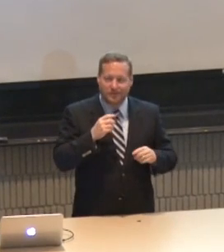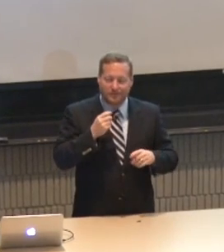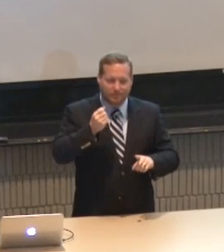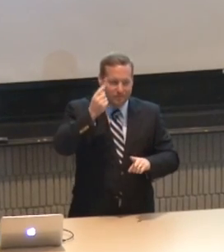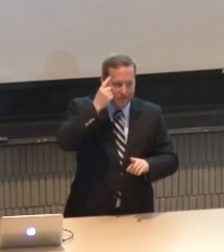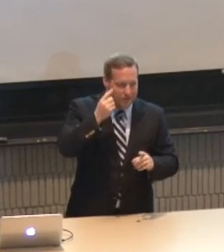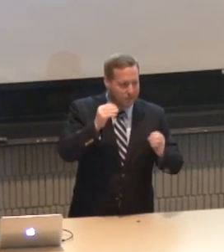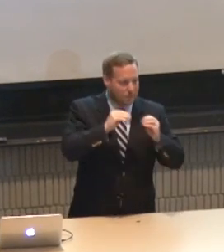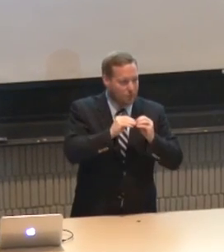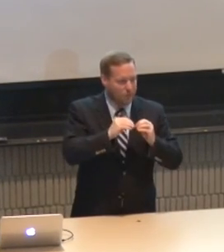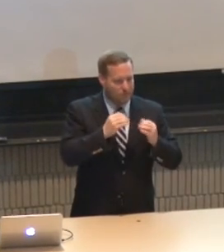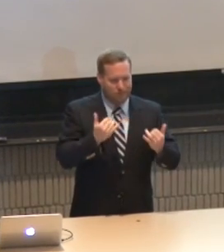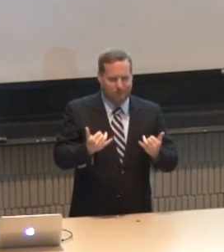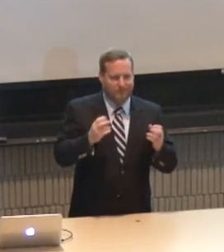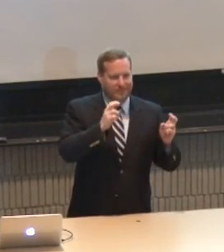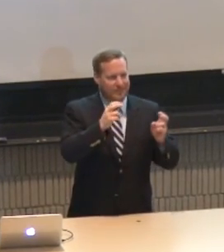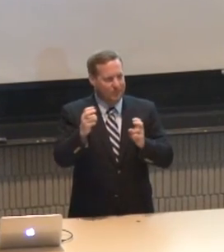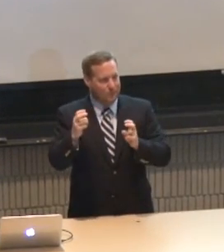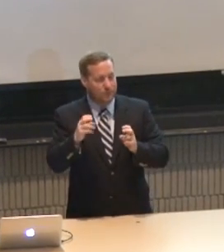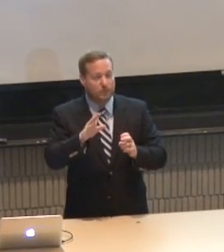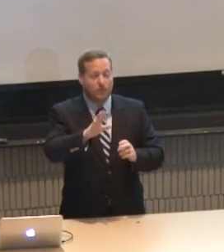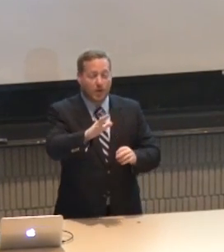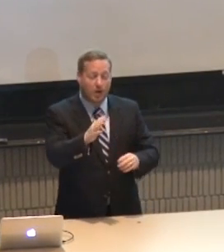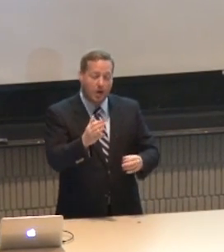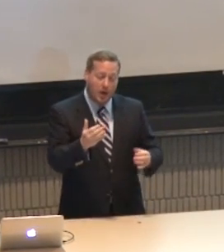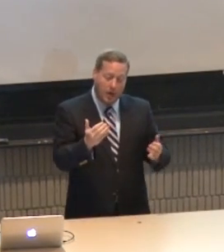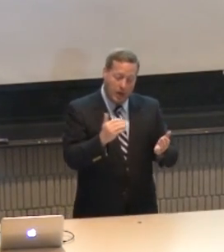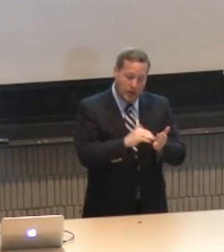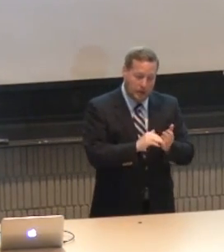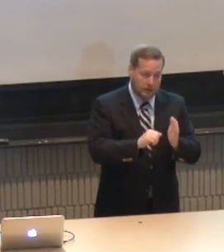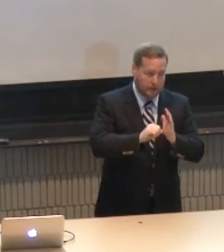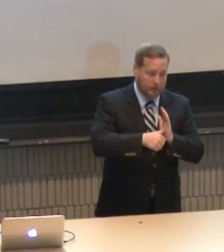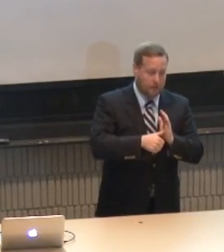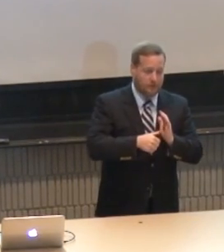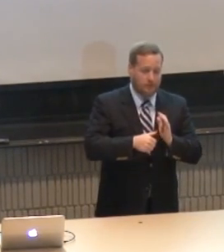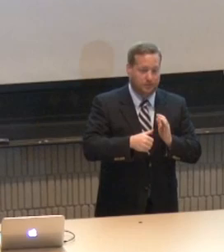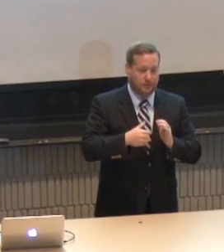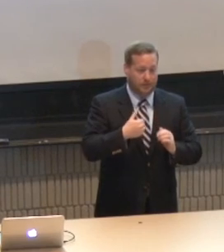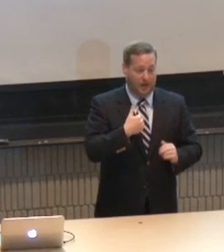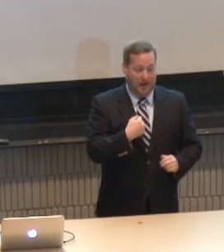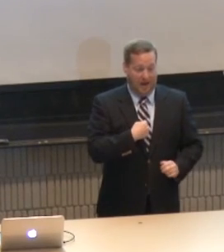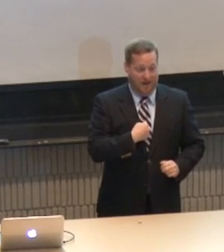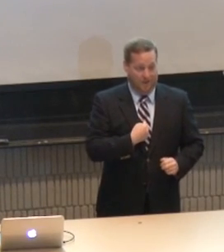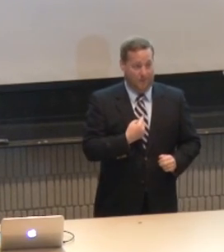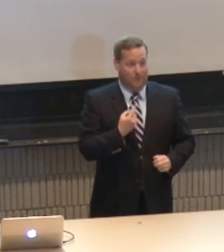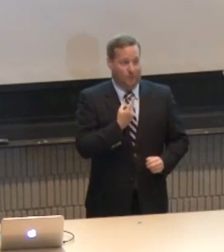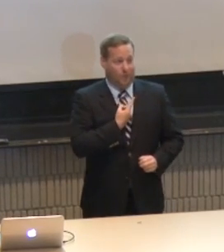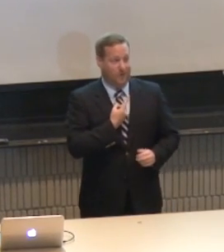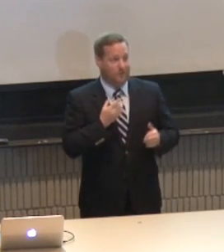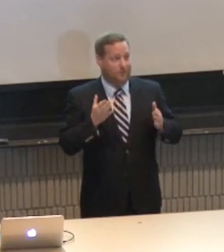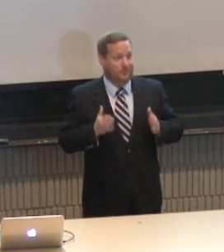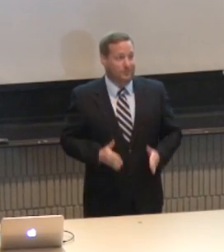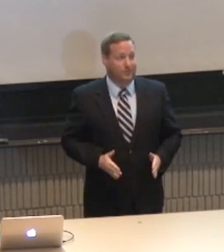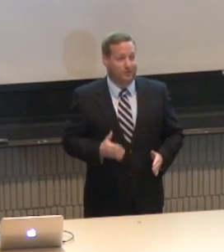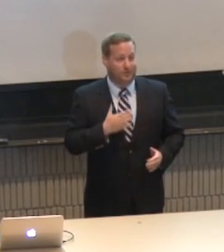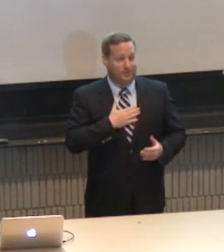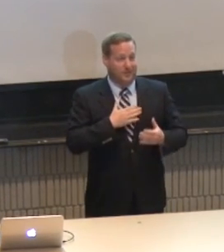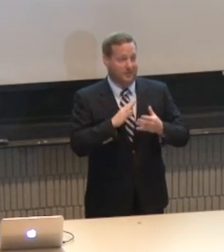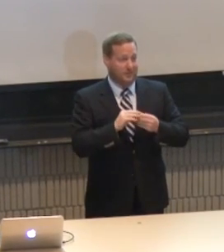and maybe will view the world a little bit differently than before you came in. Again, I really want to emphasize, I'm